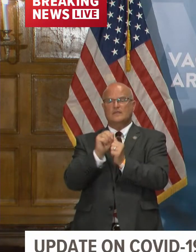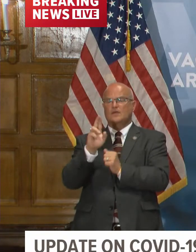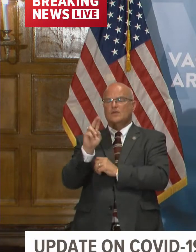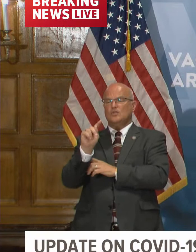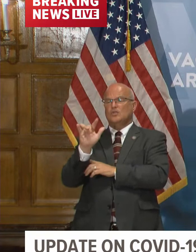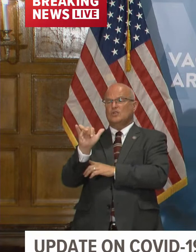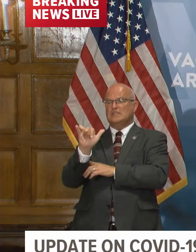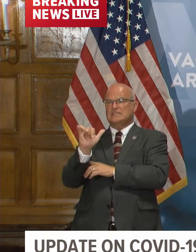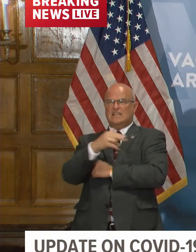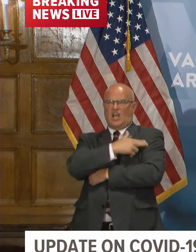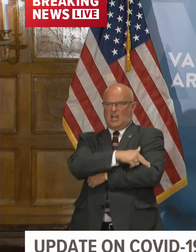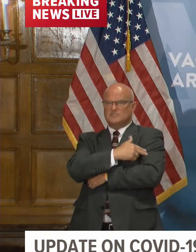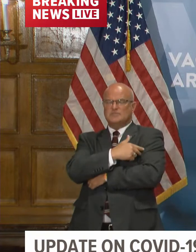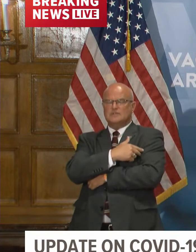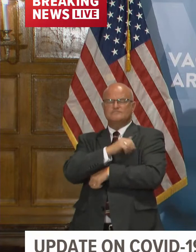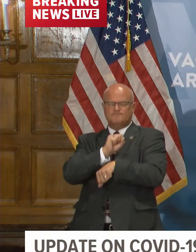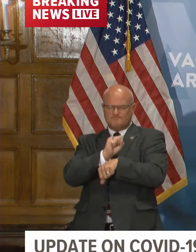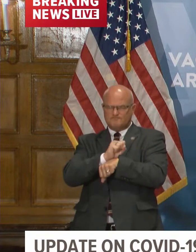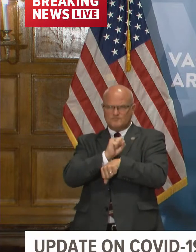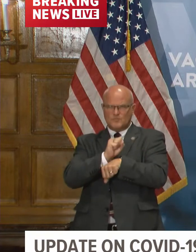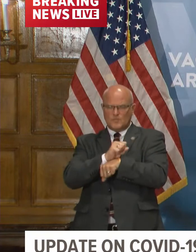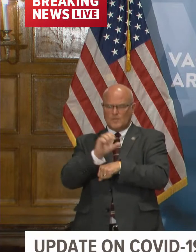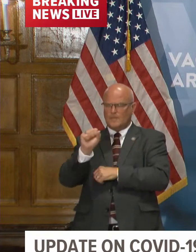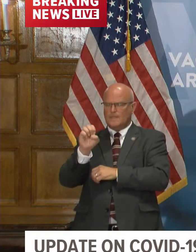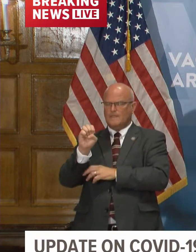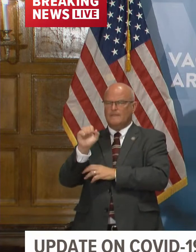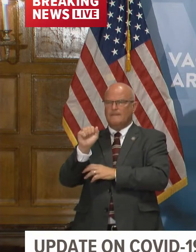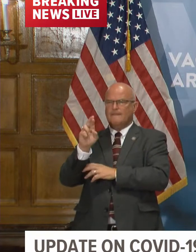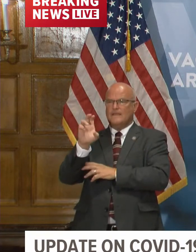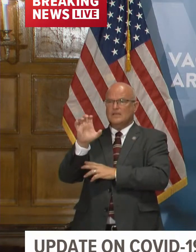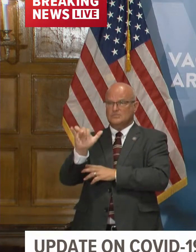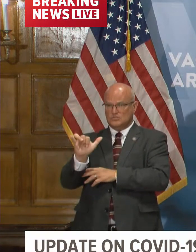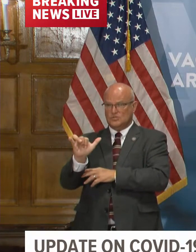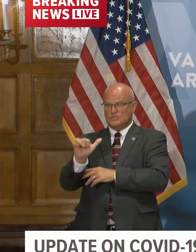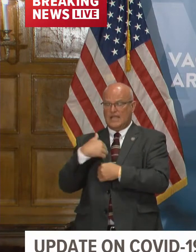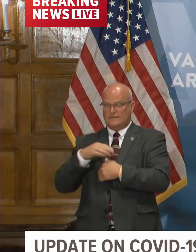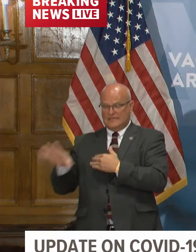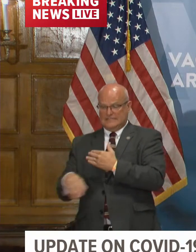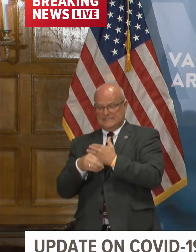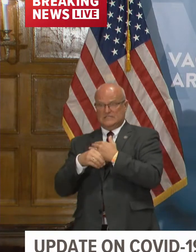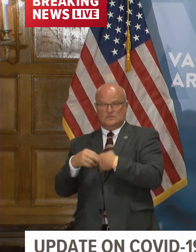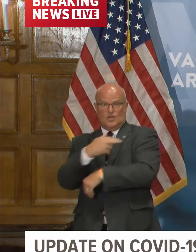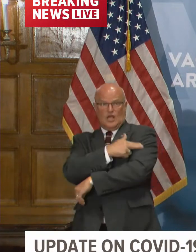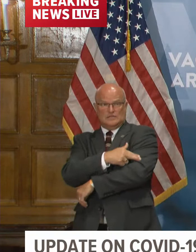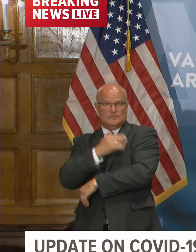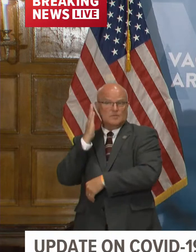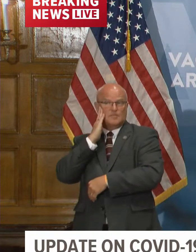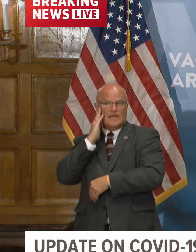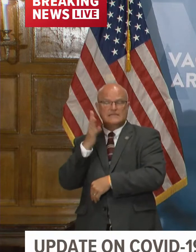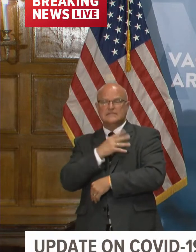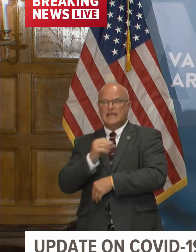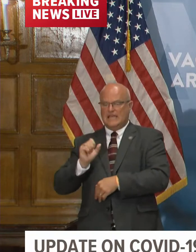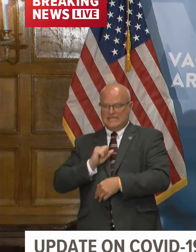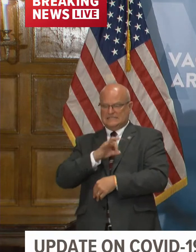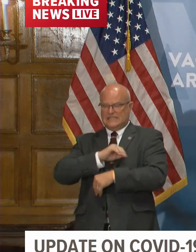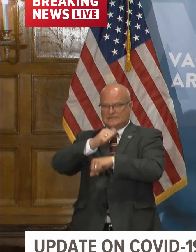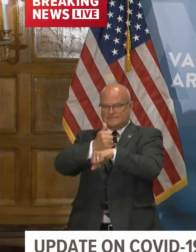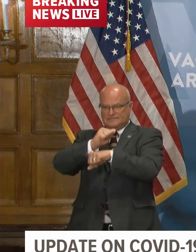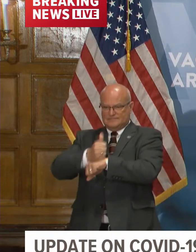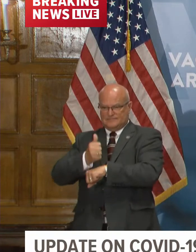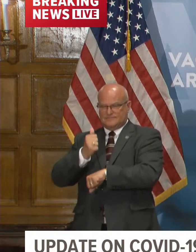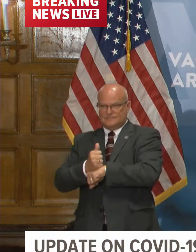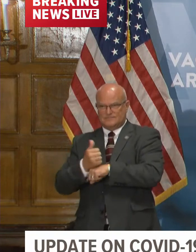Unity Hospital, for example, they're working hard in Searcy to bring additional beds online and to bring staffing in place, so that